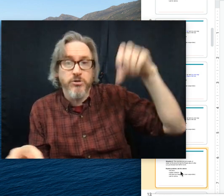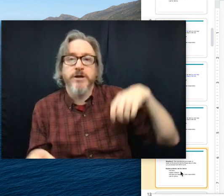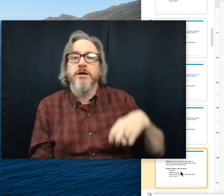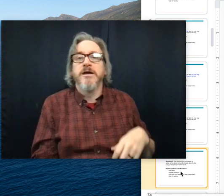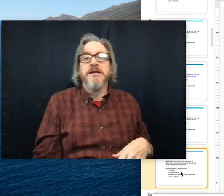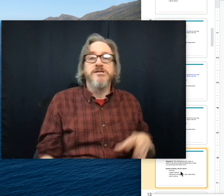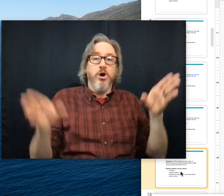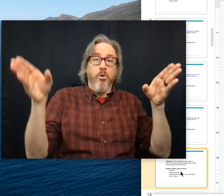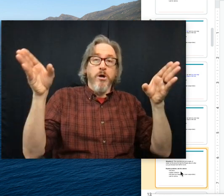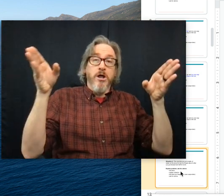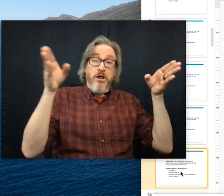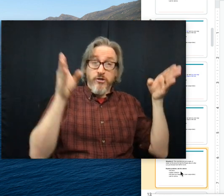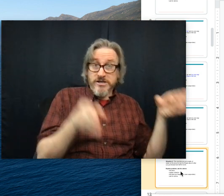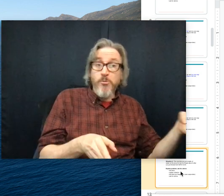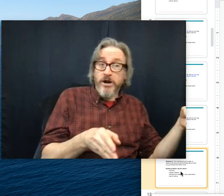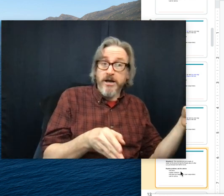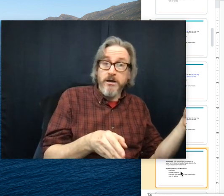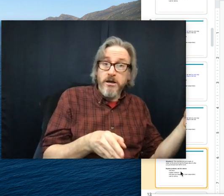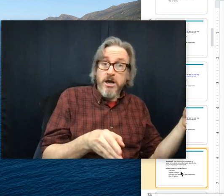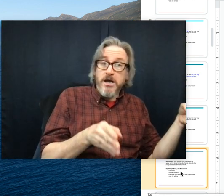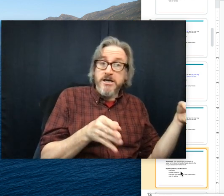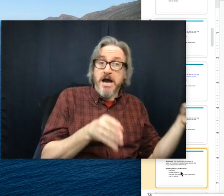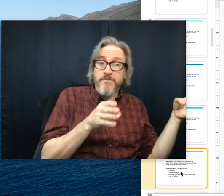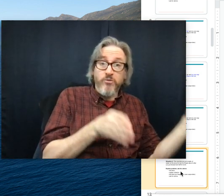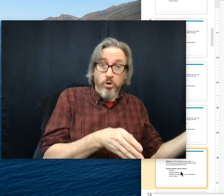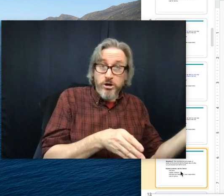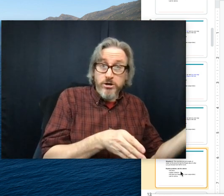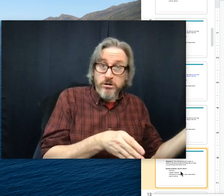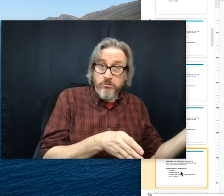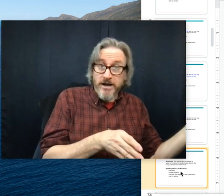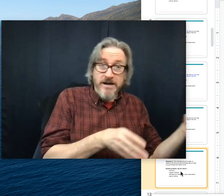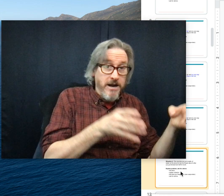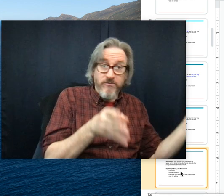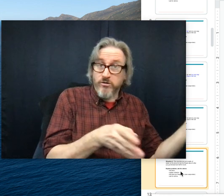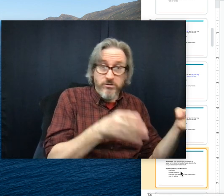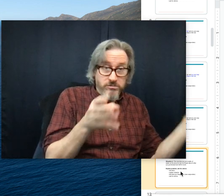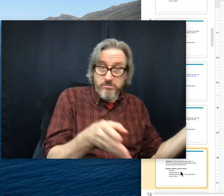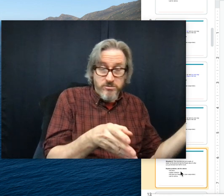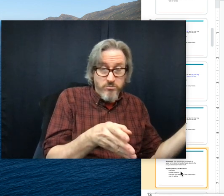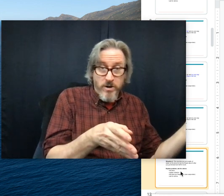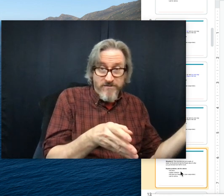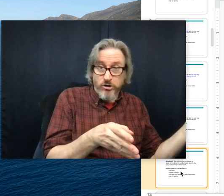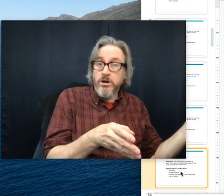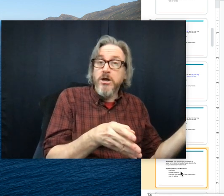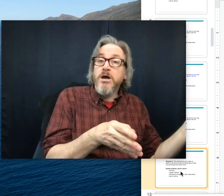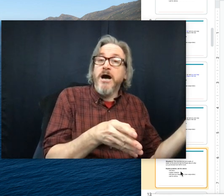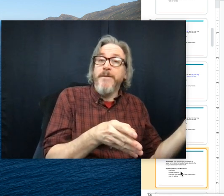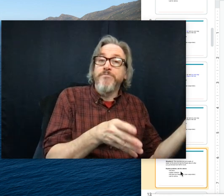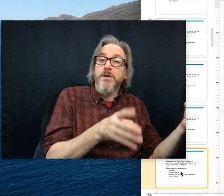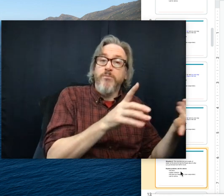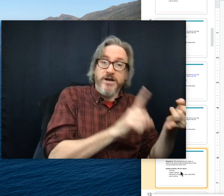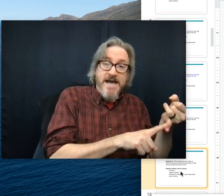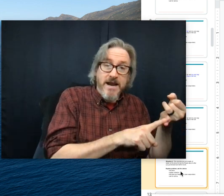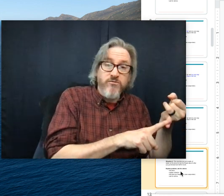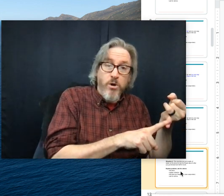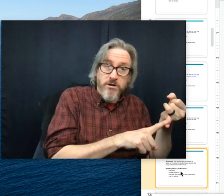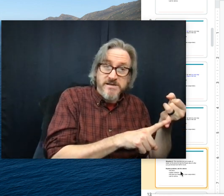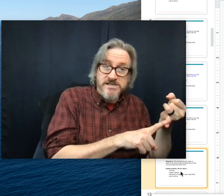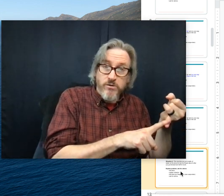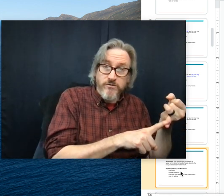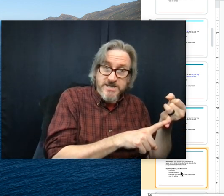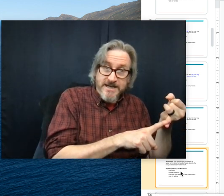of the story. So this morning, got up for work, right? Got up for whatever, put a kettle